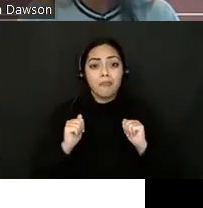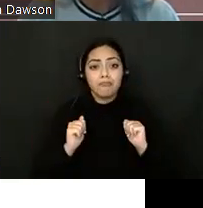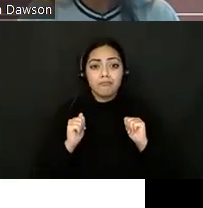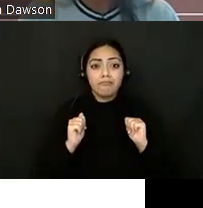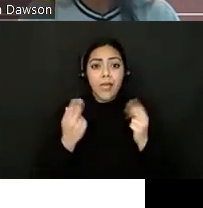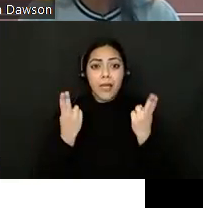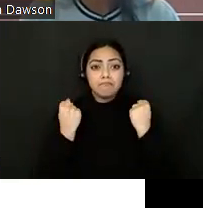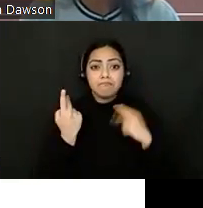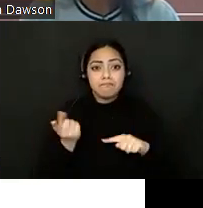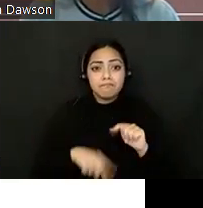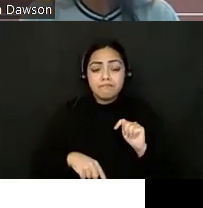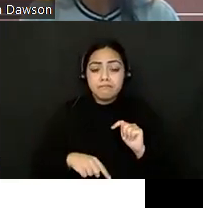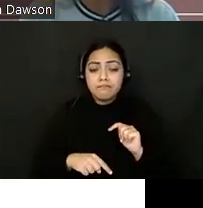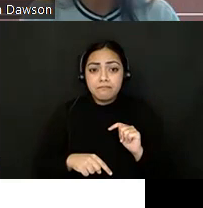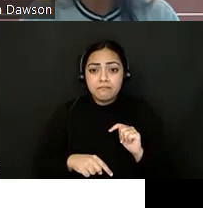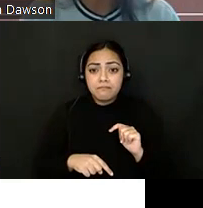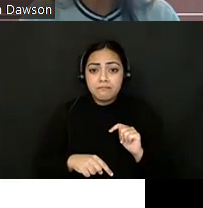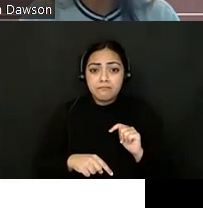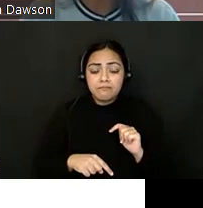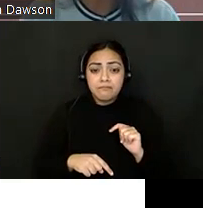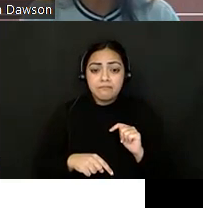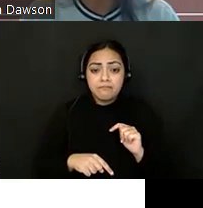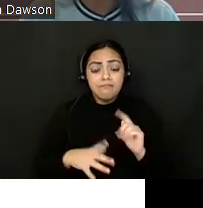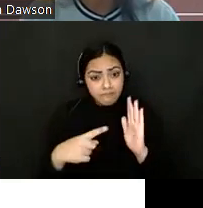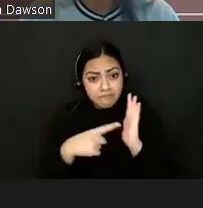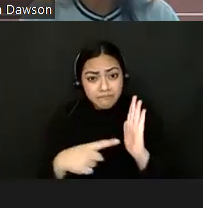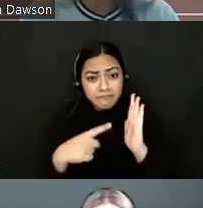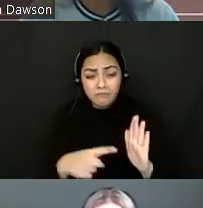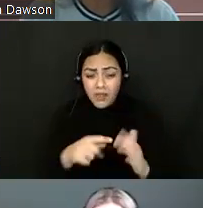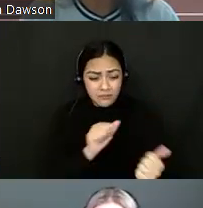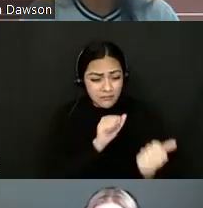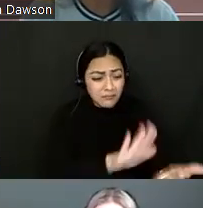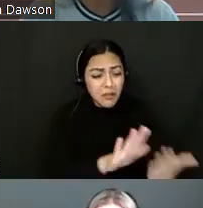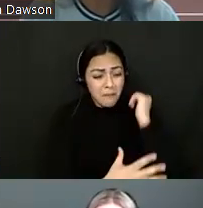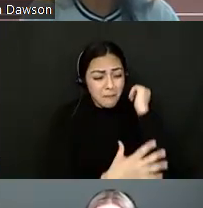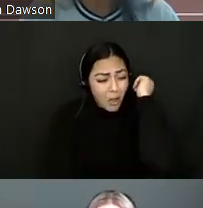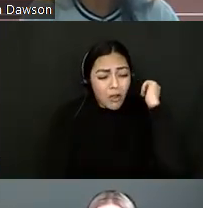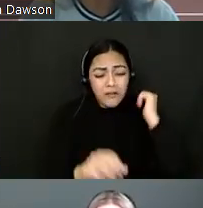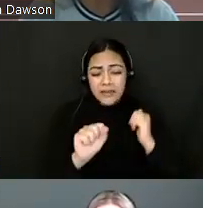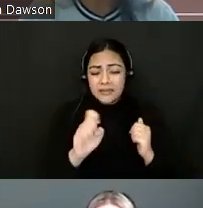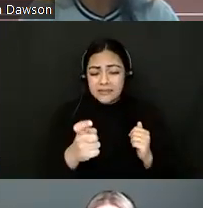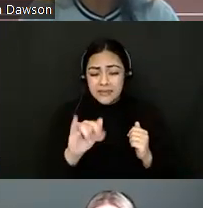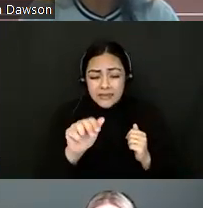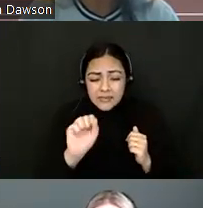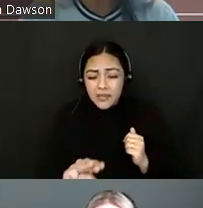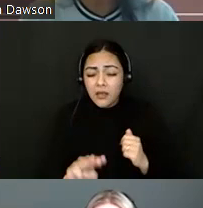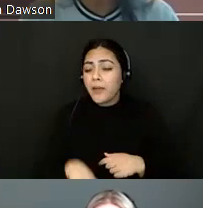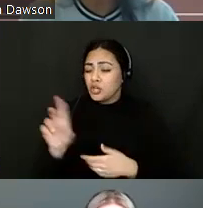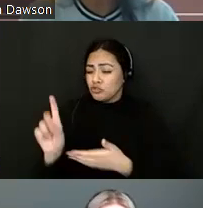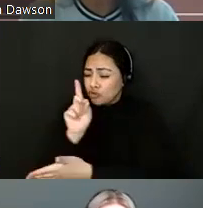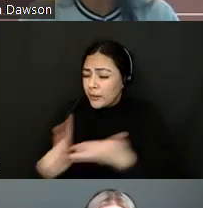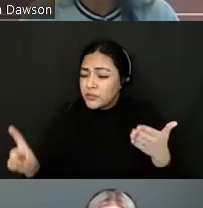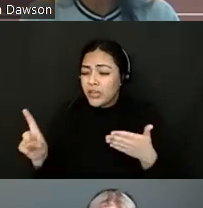For example, how can they alone work to address sexism, poverty, discrimination,